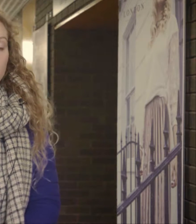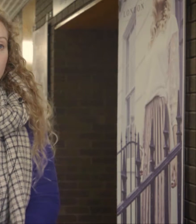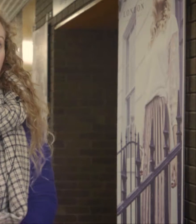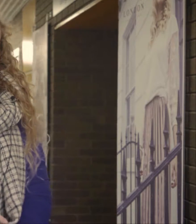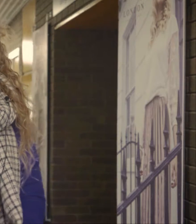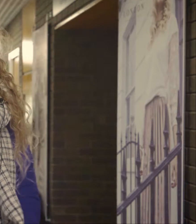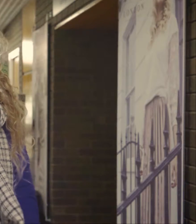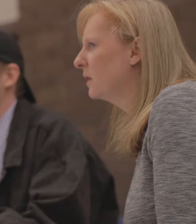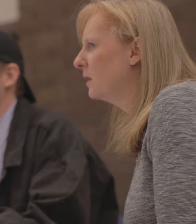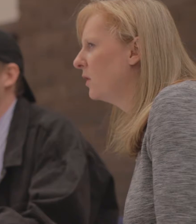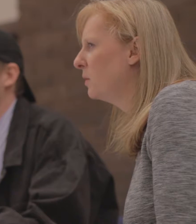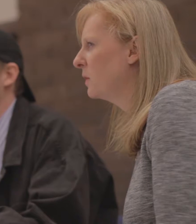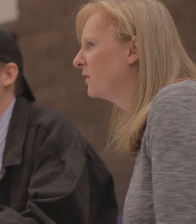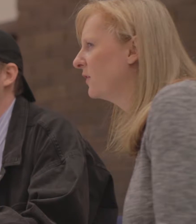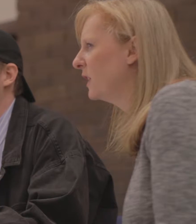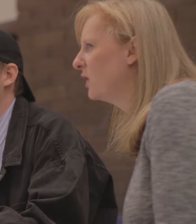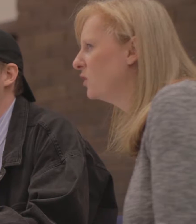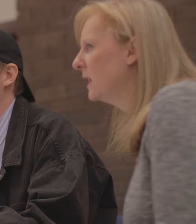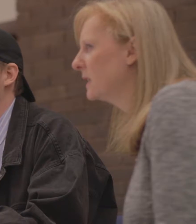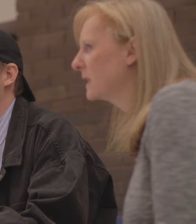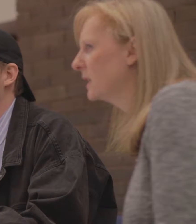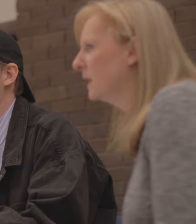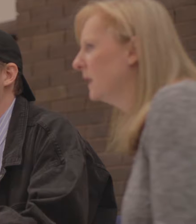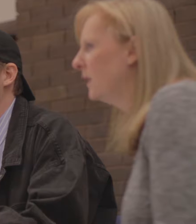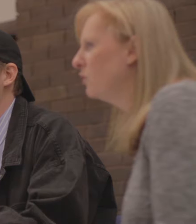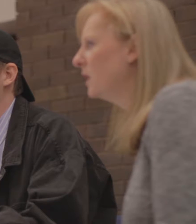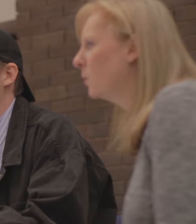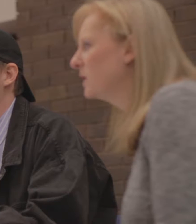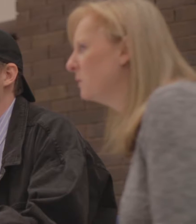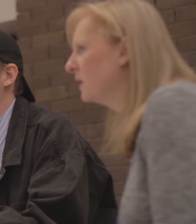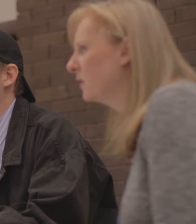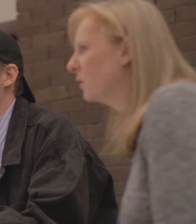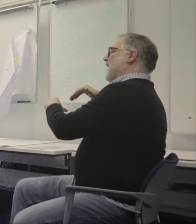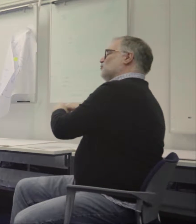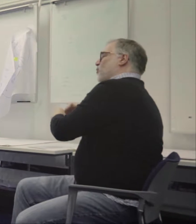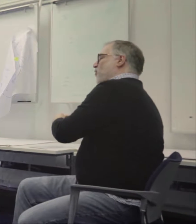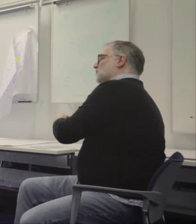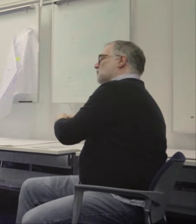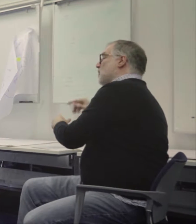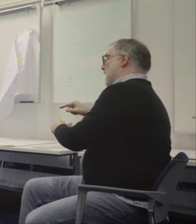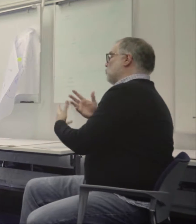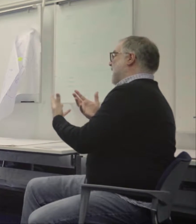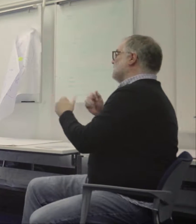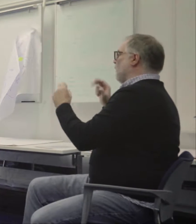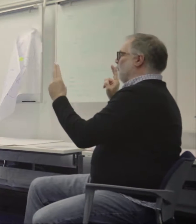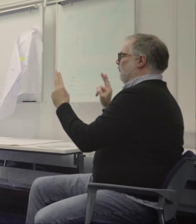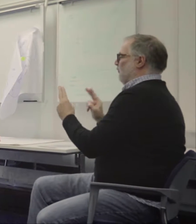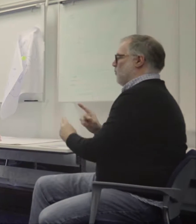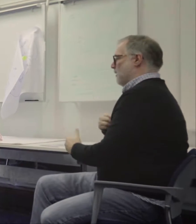you don't understand the etiquette or anything about how to talk to them, then they're not going to have a rapport with you. And if they think